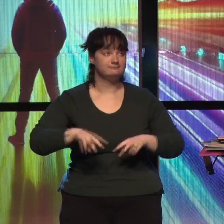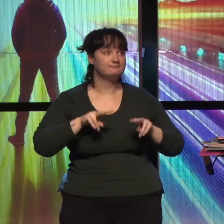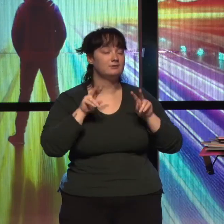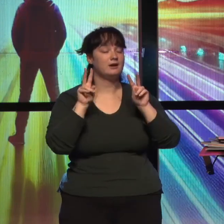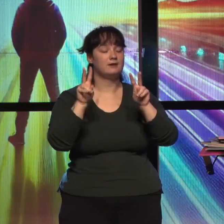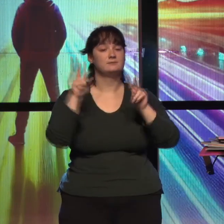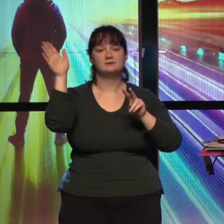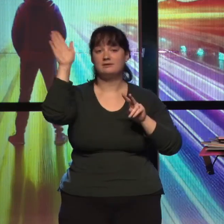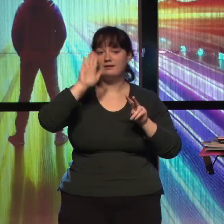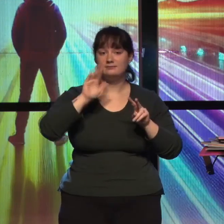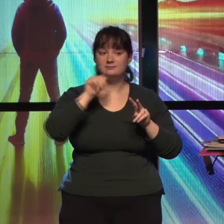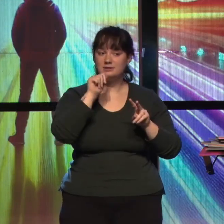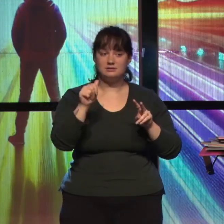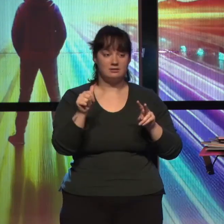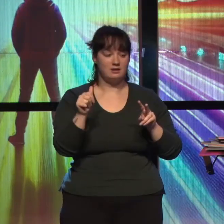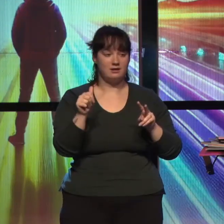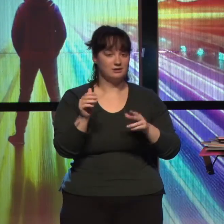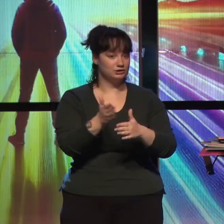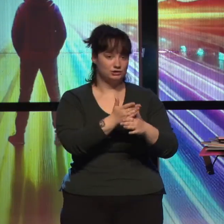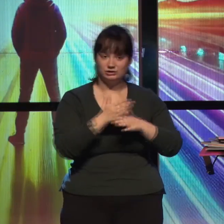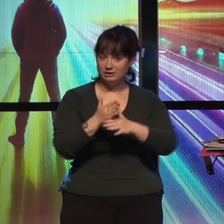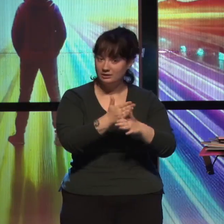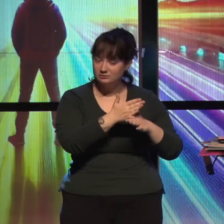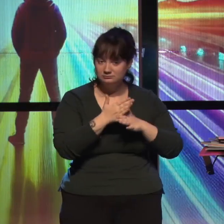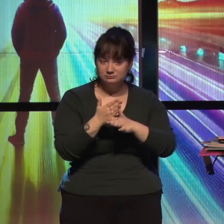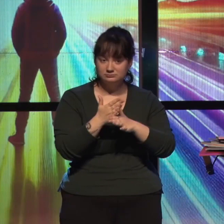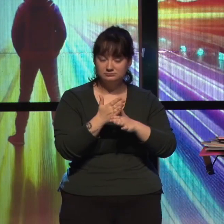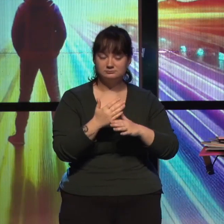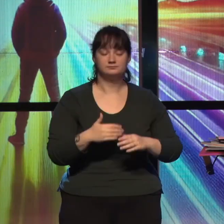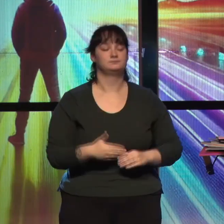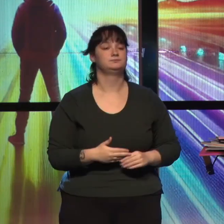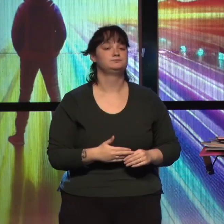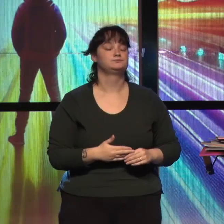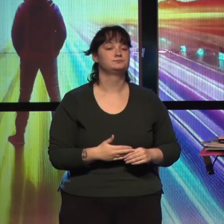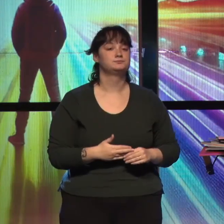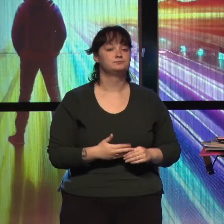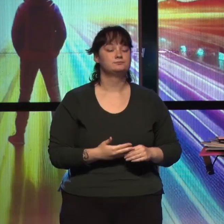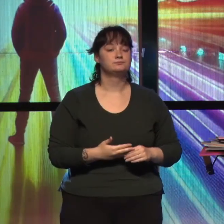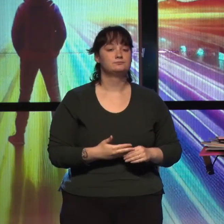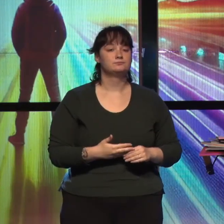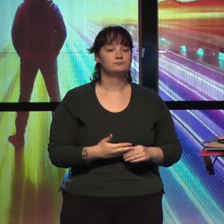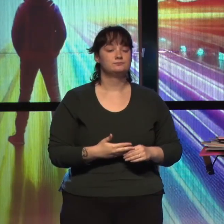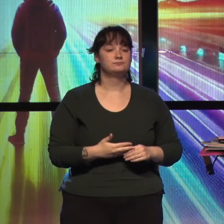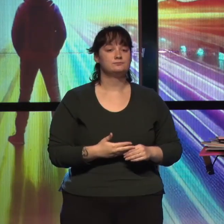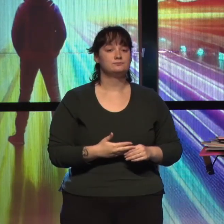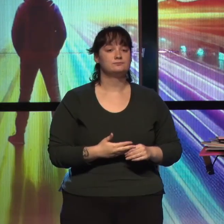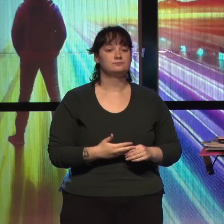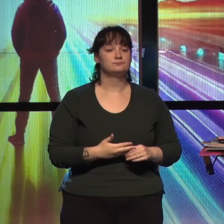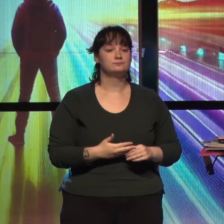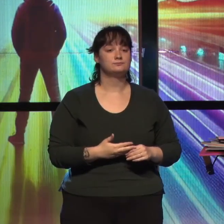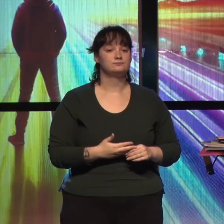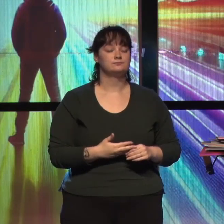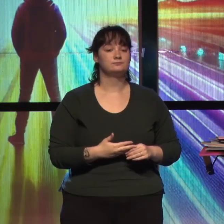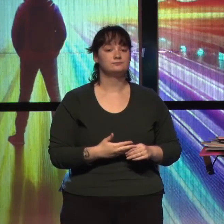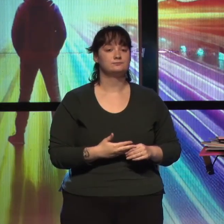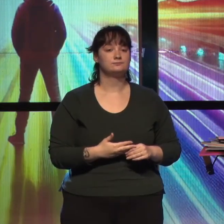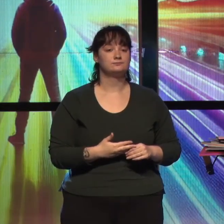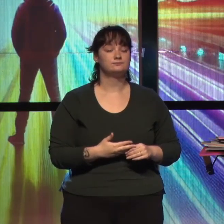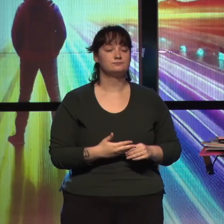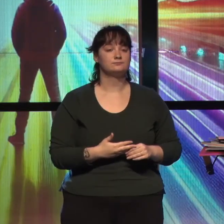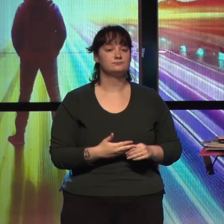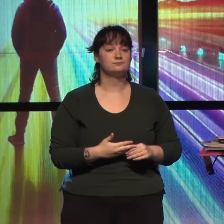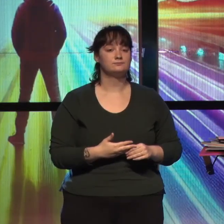to be shared with anyone, especially Babylon, right? And this God brings